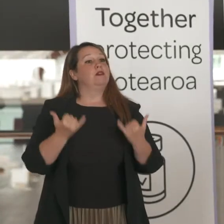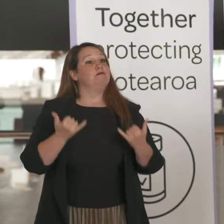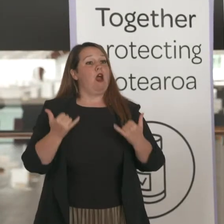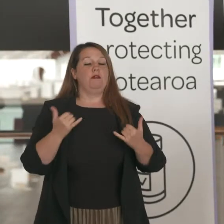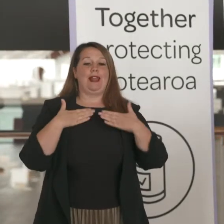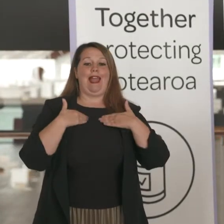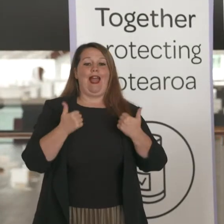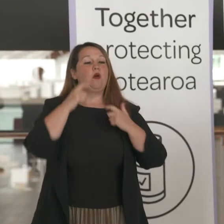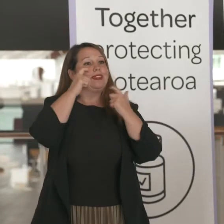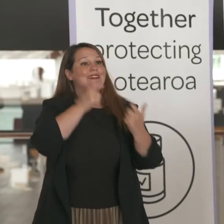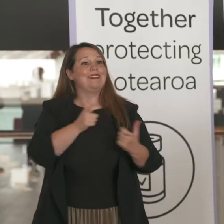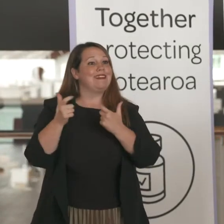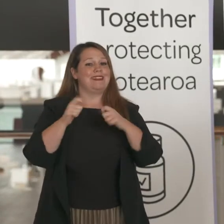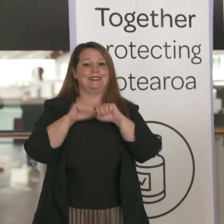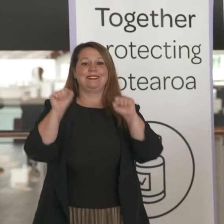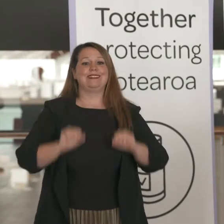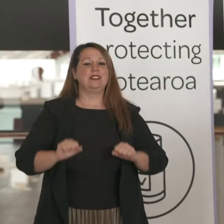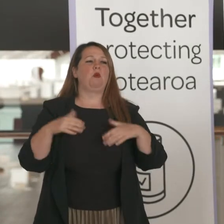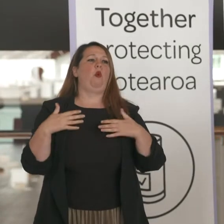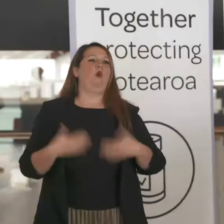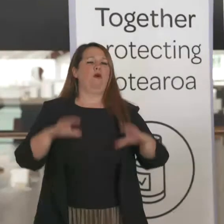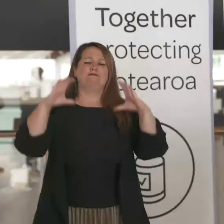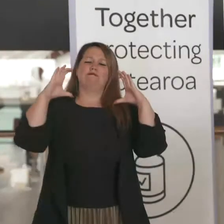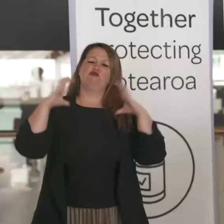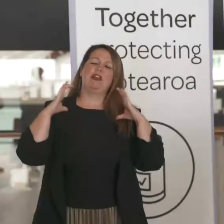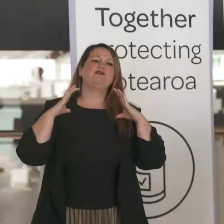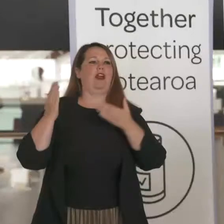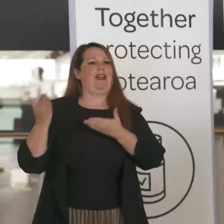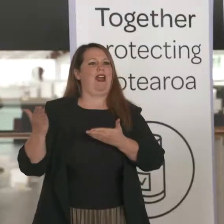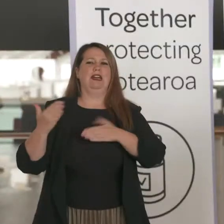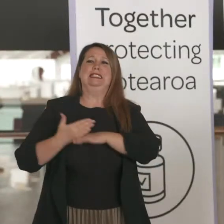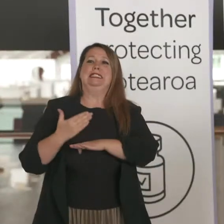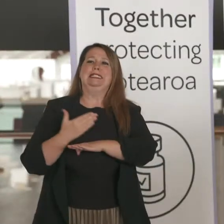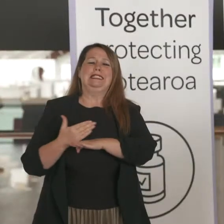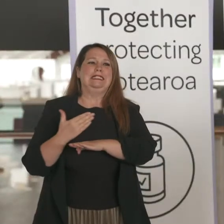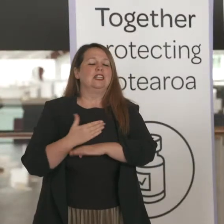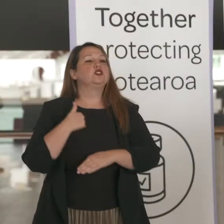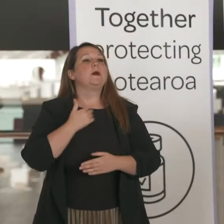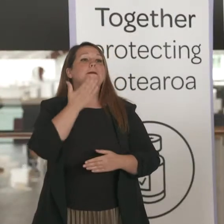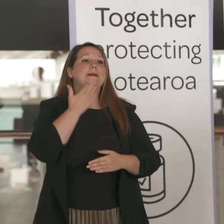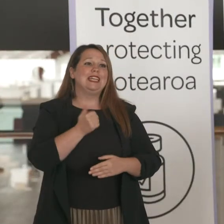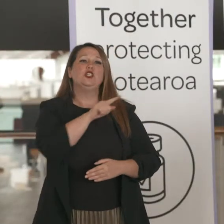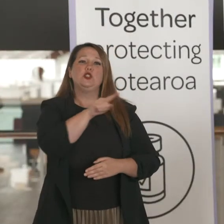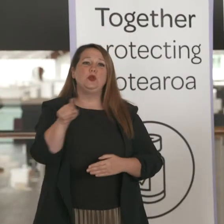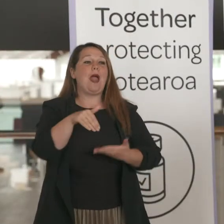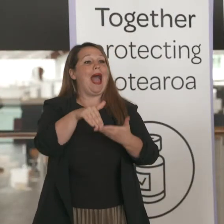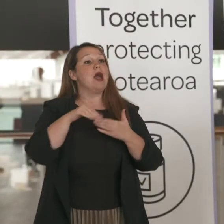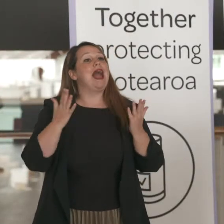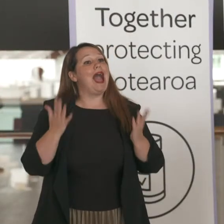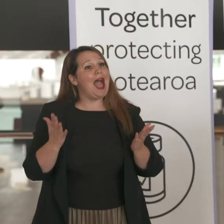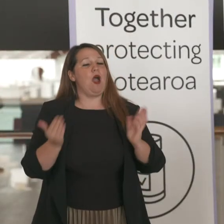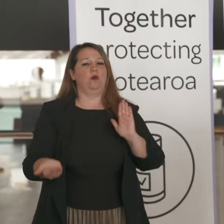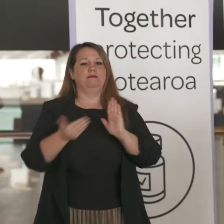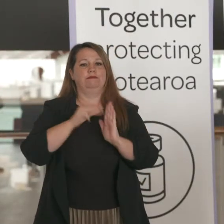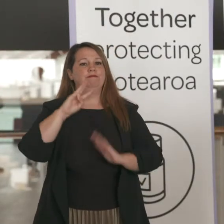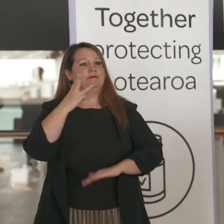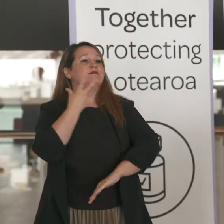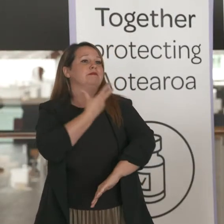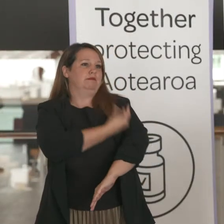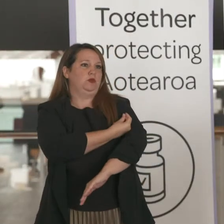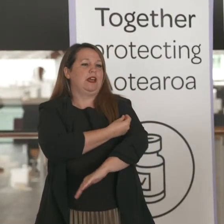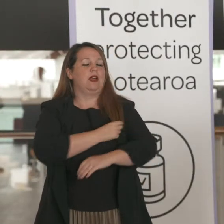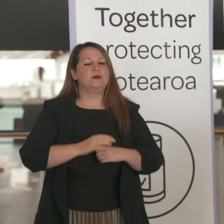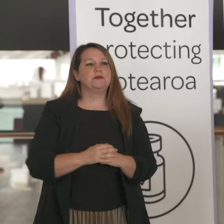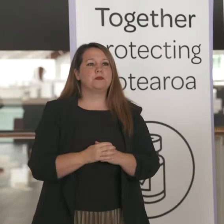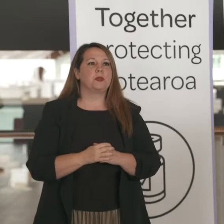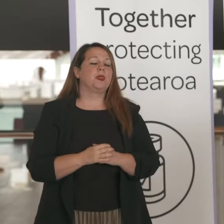system at the moment, so your contribution by getting boosted is appreciated. The other thing to remind ourselves